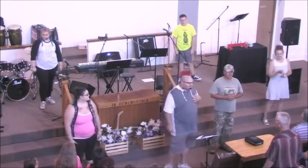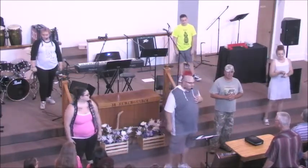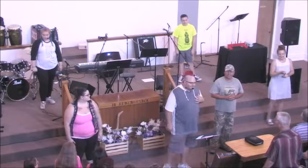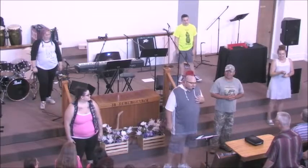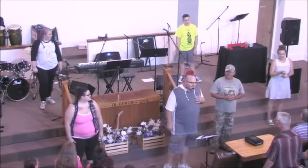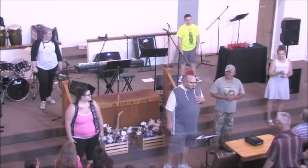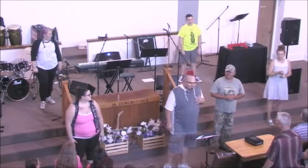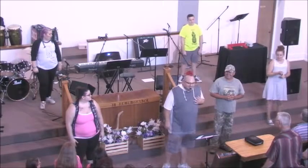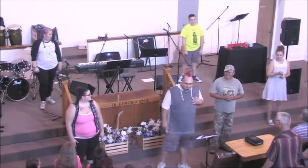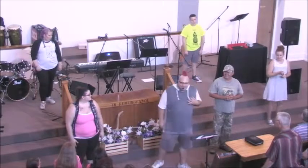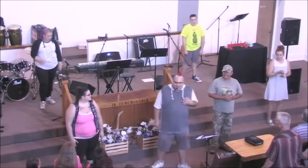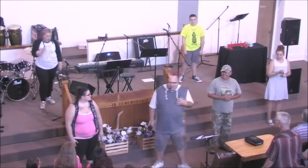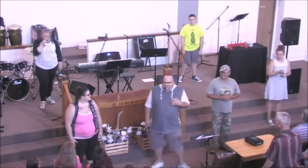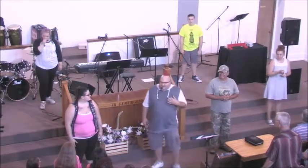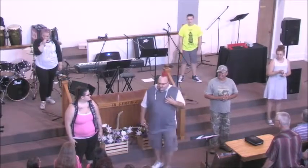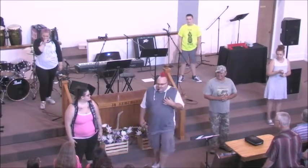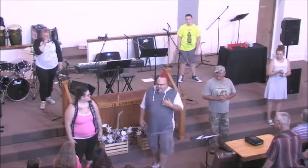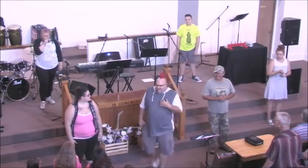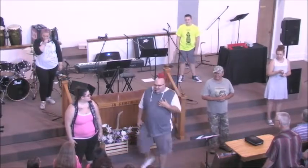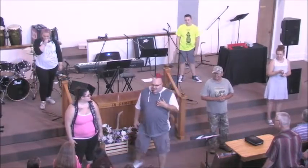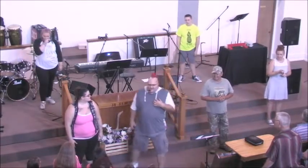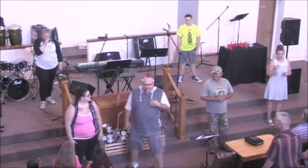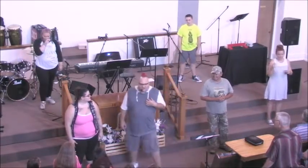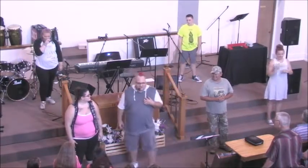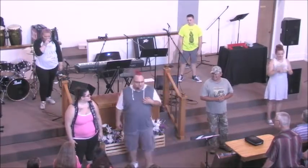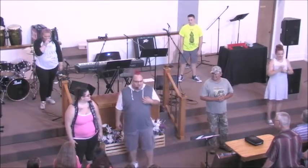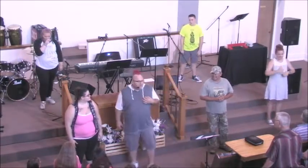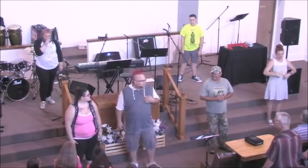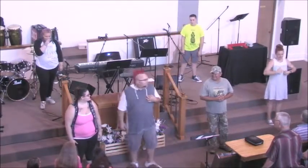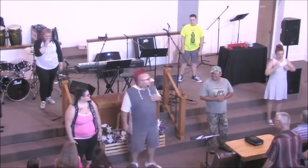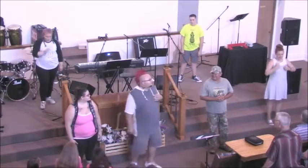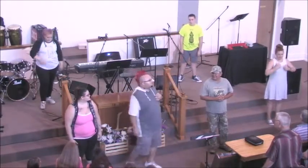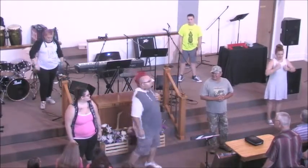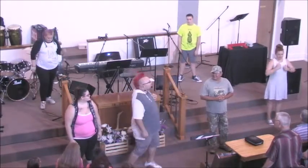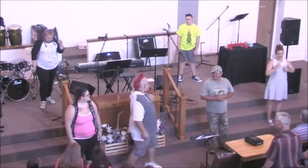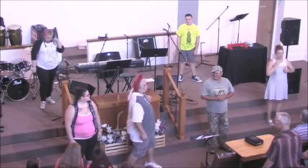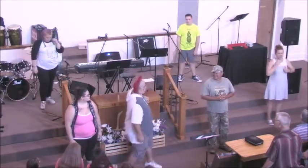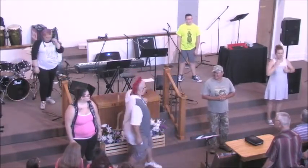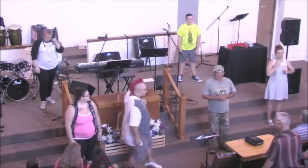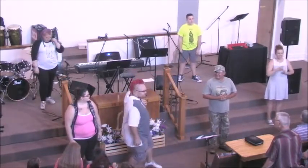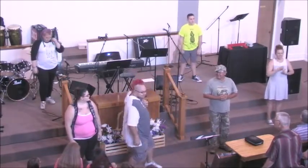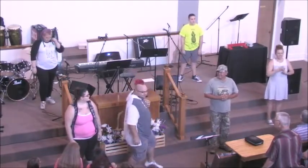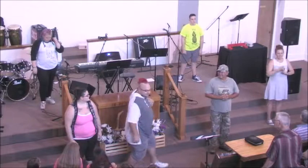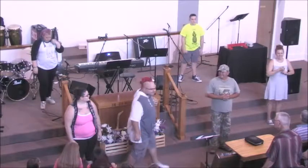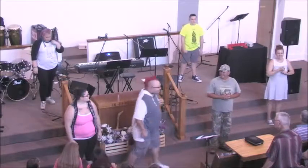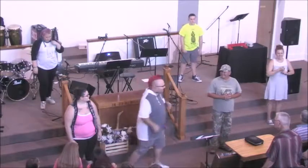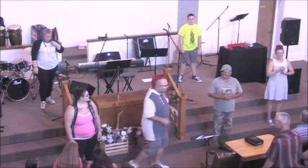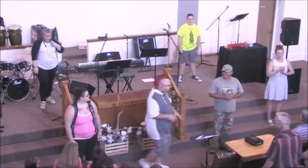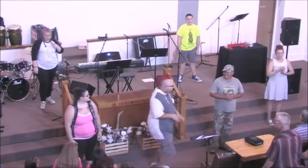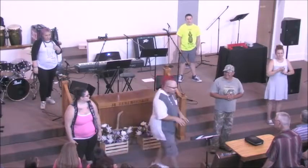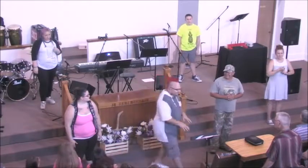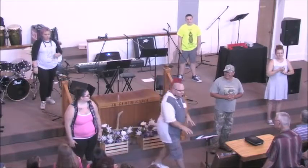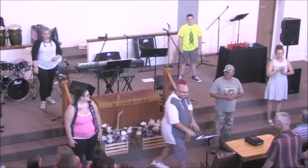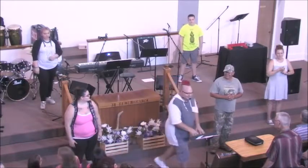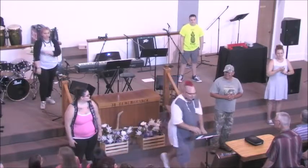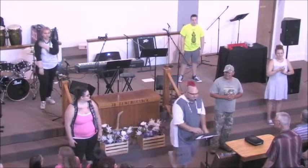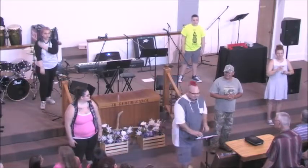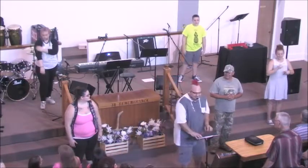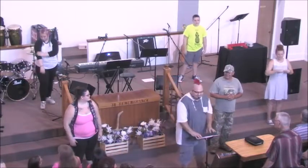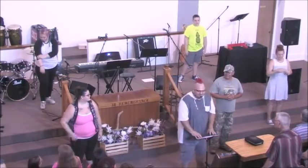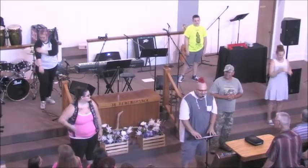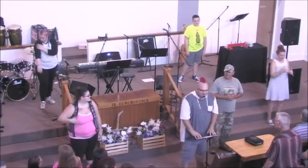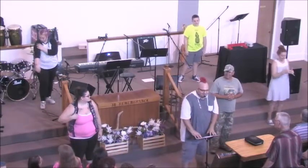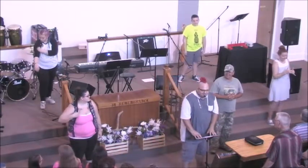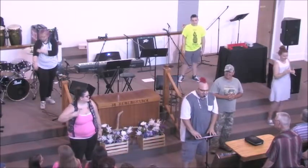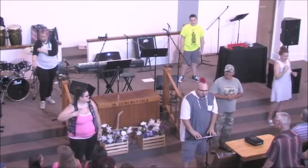I'm a professional. I've made a living doing it, deceiving myself, telling me, you know what? No one's ever going to find out about this. I could just get away with this one